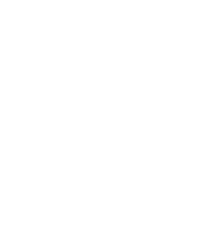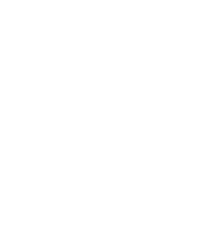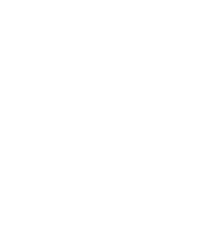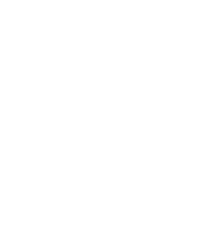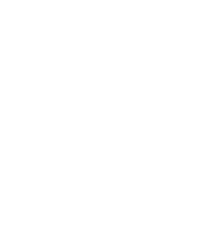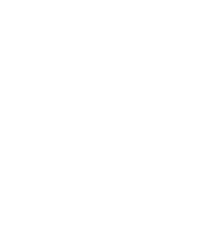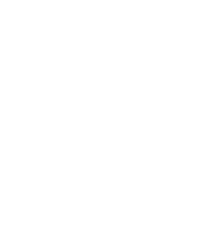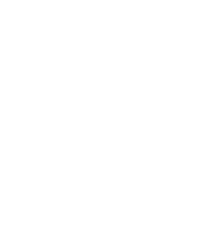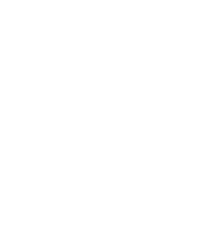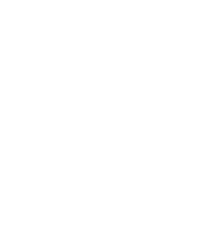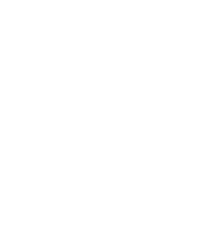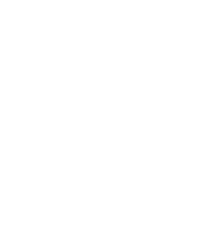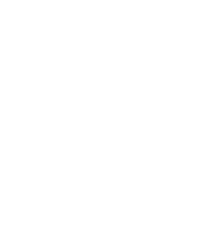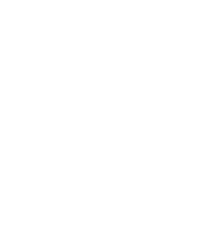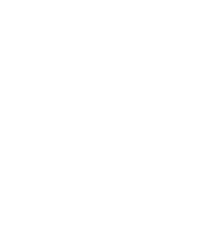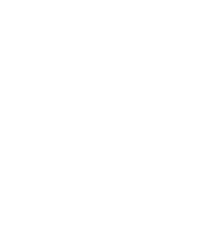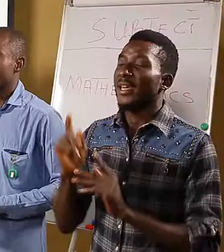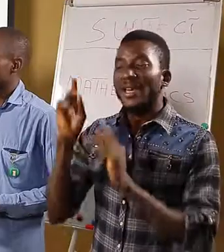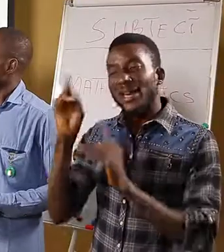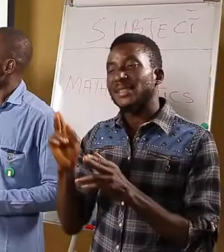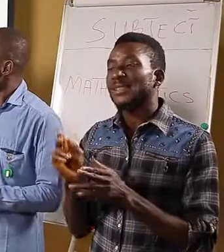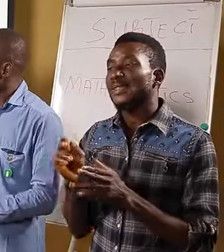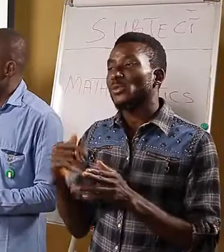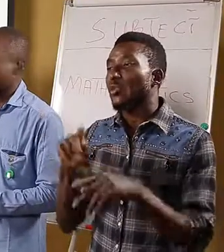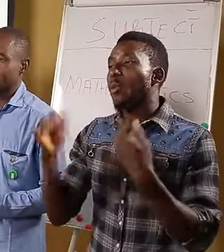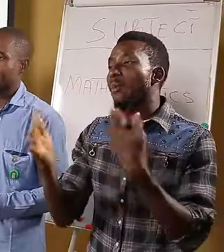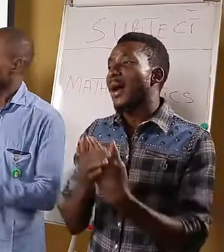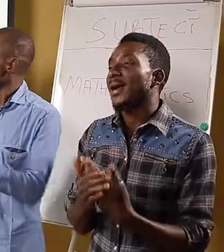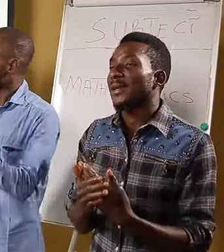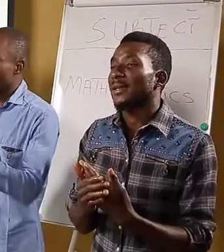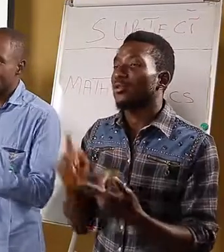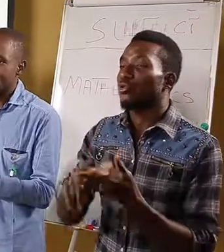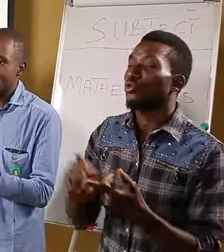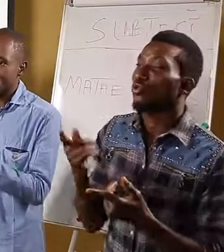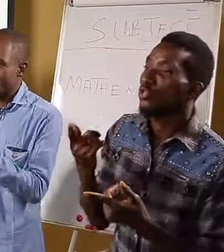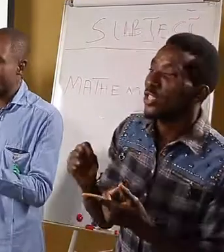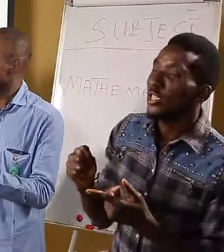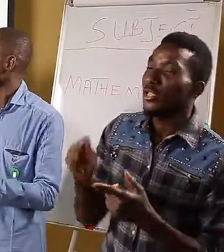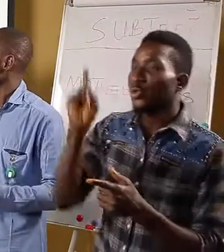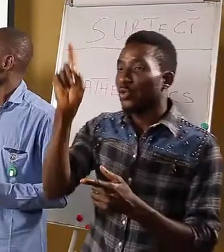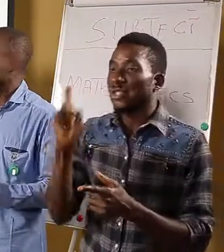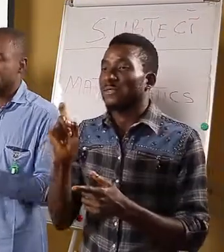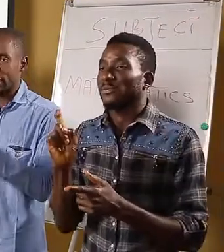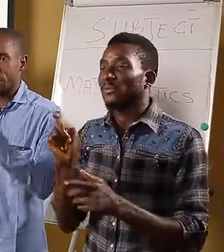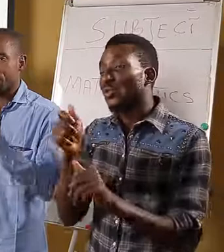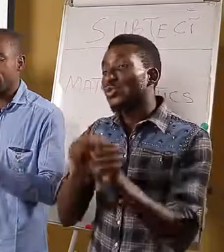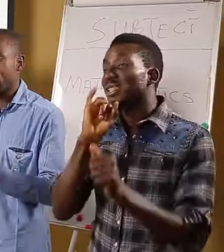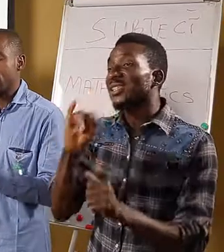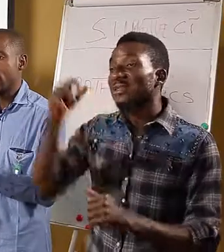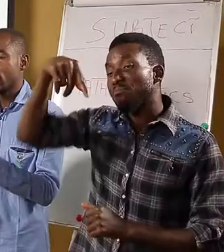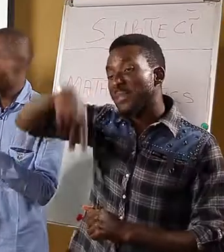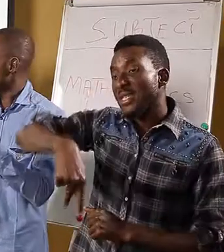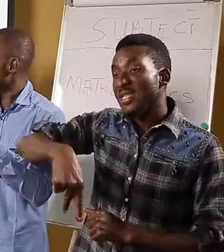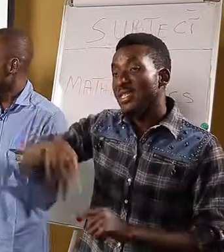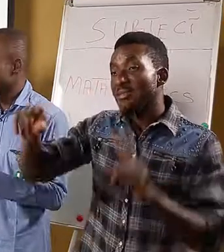constant, is 2. Hence, we go back to the original equation, which is